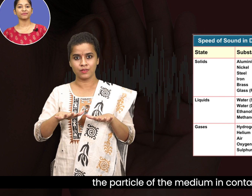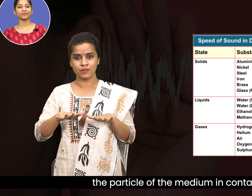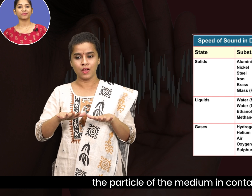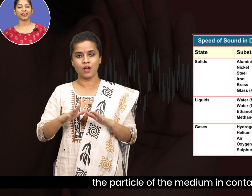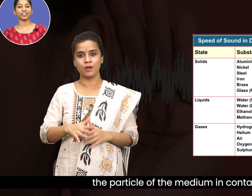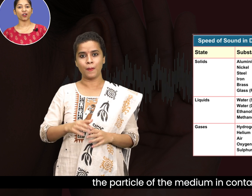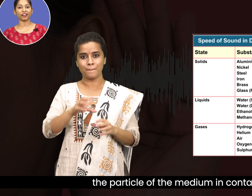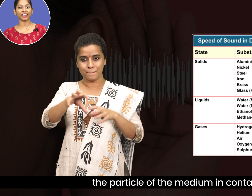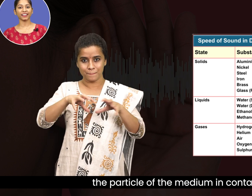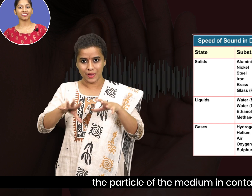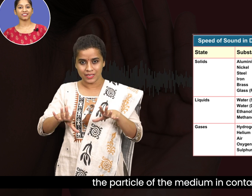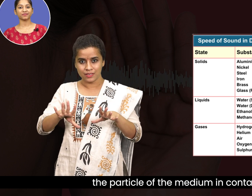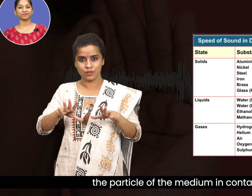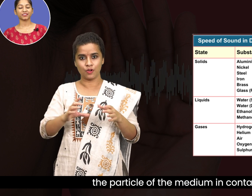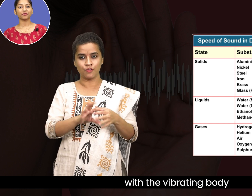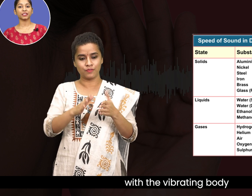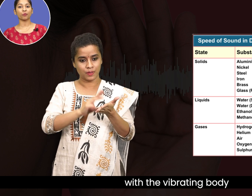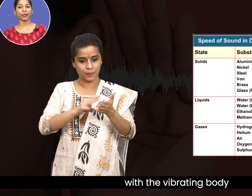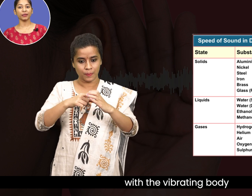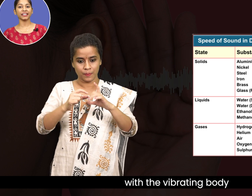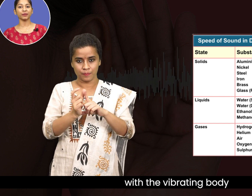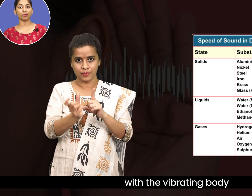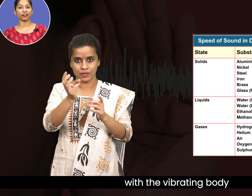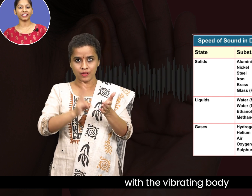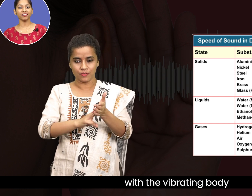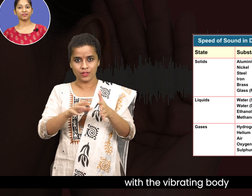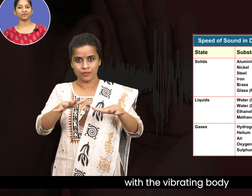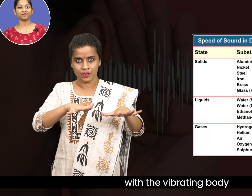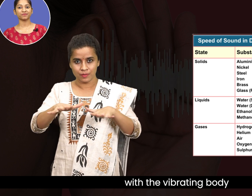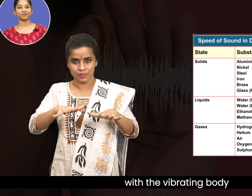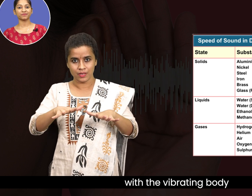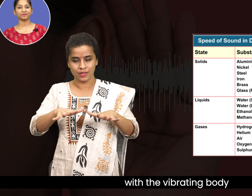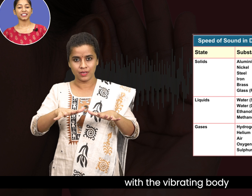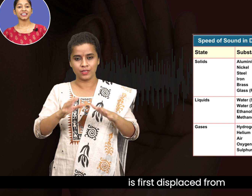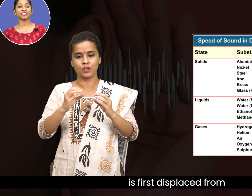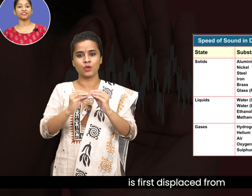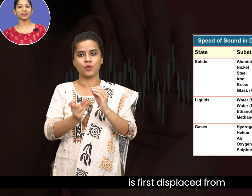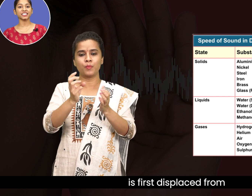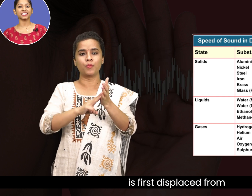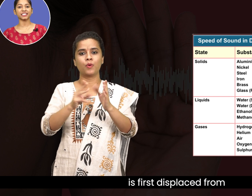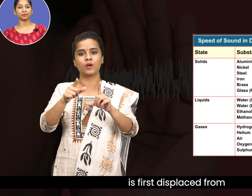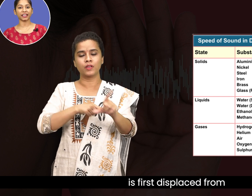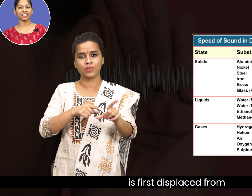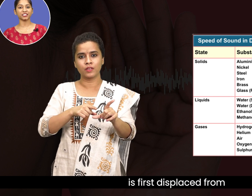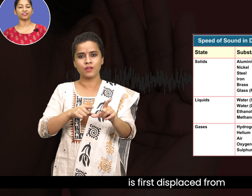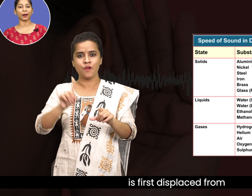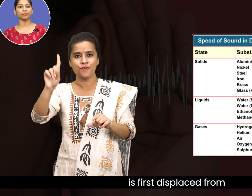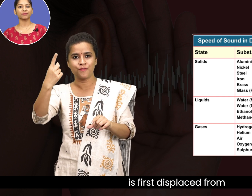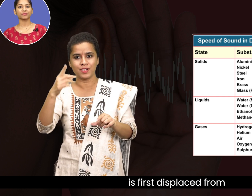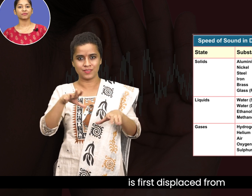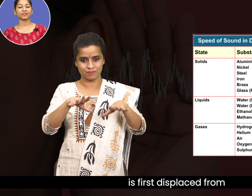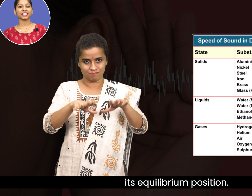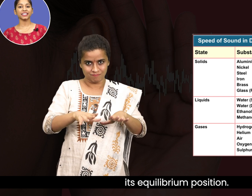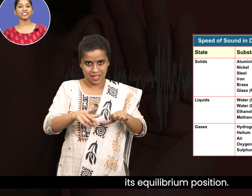medium in contact with the vibrating body is the first displaced